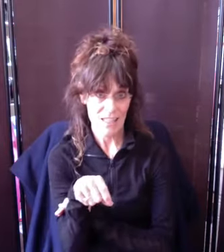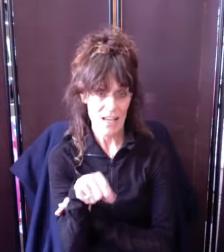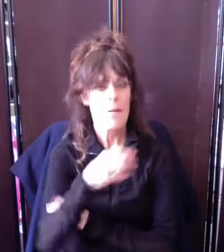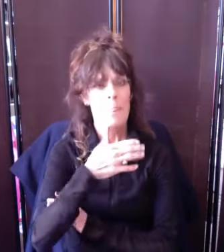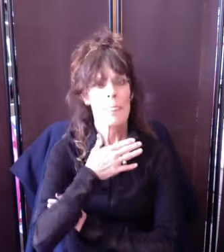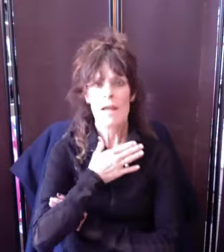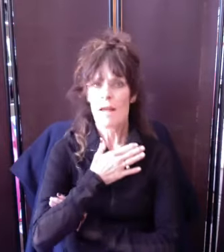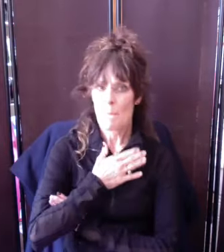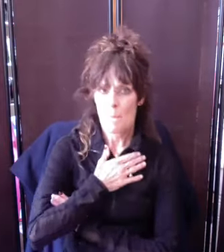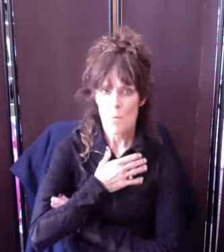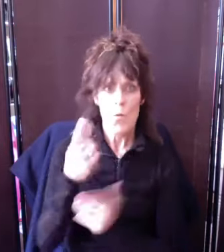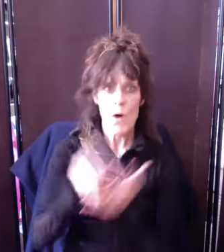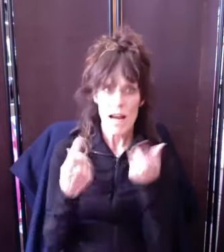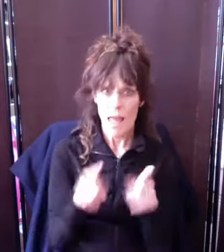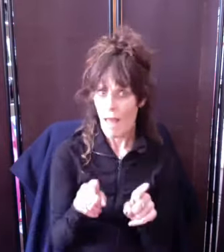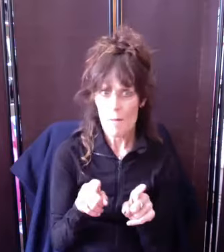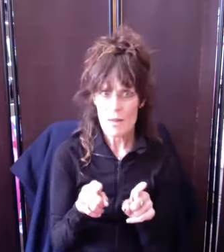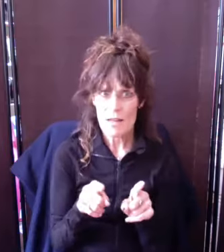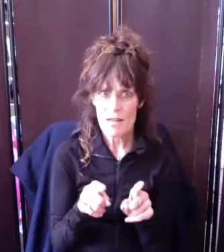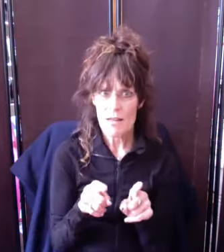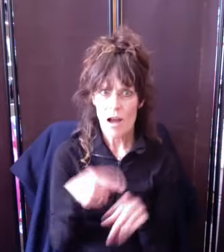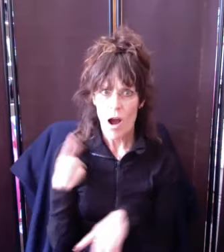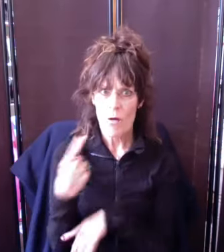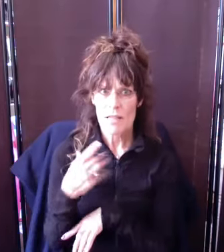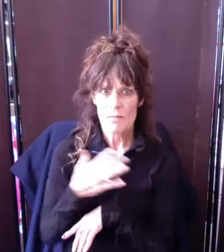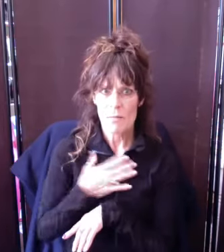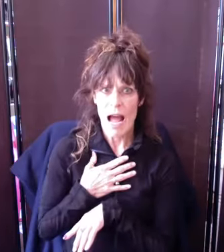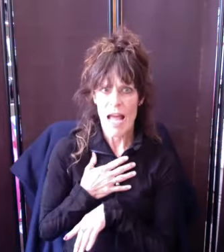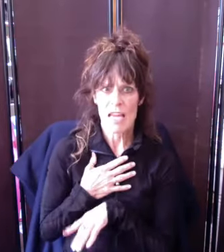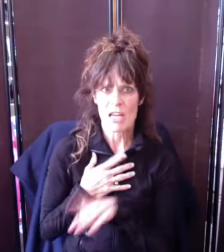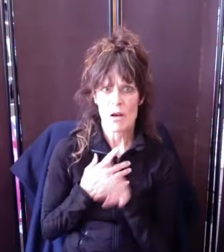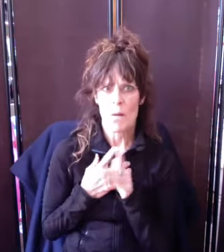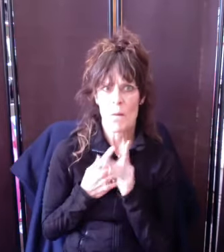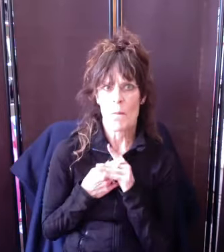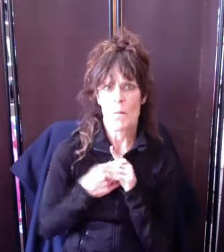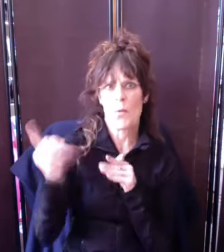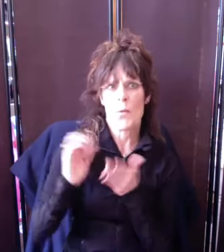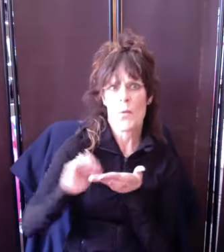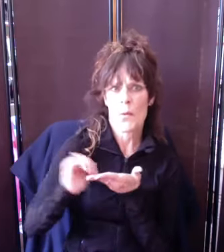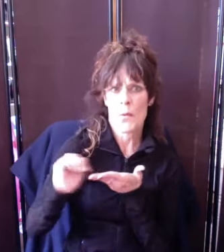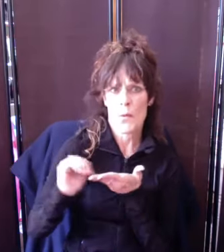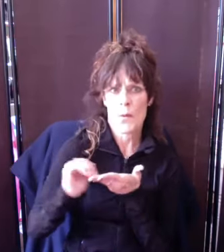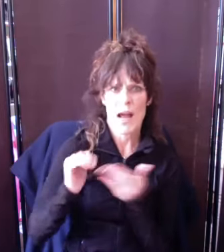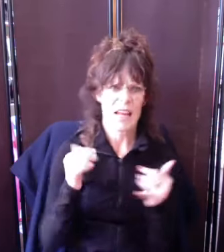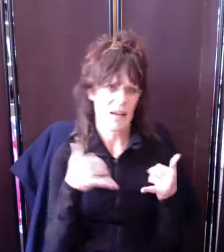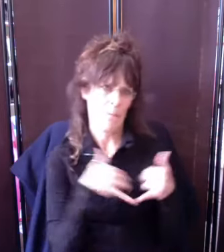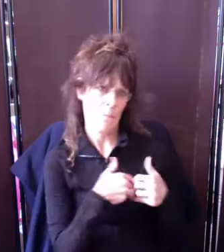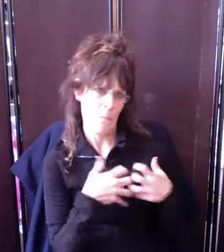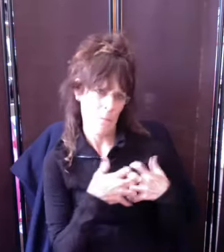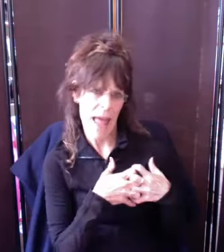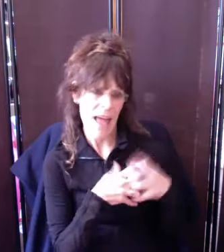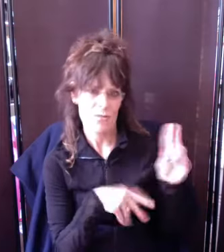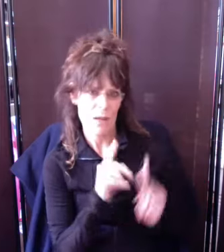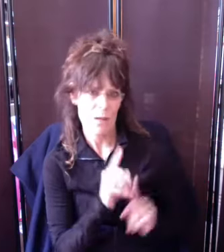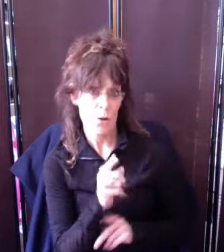had happened to me had always been my get out of jail free card. I can match people one for one. If you want to talk about tragedies,